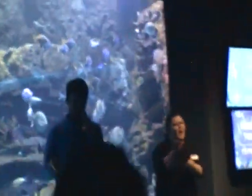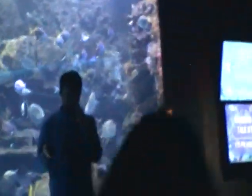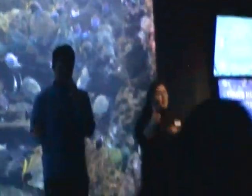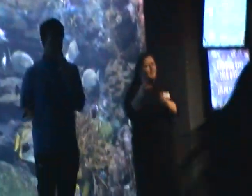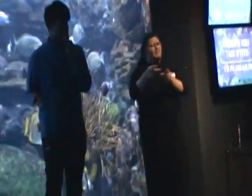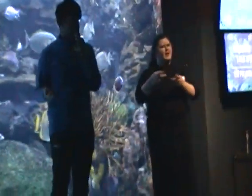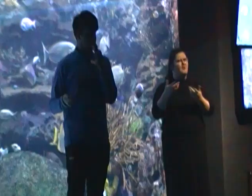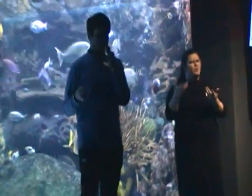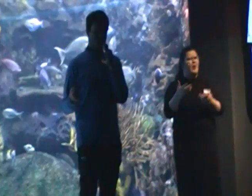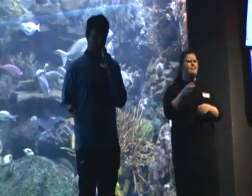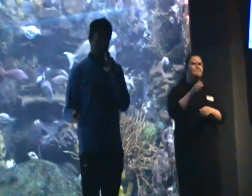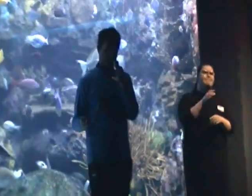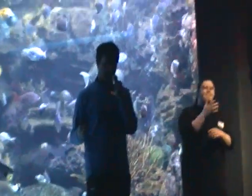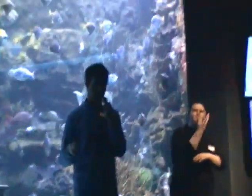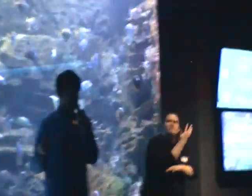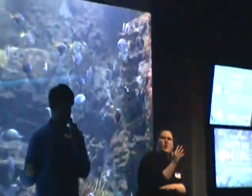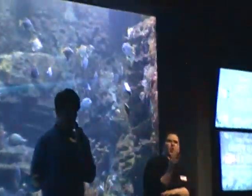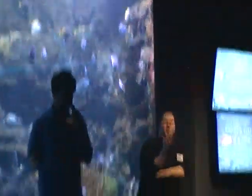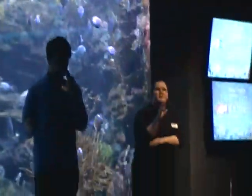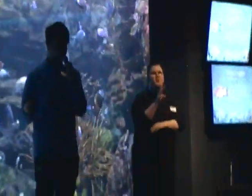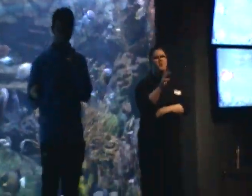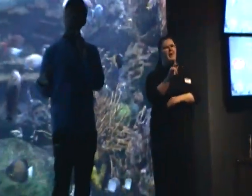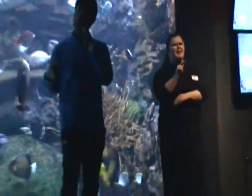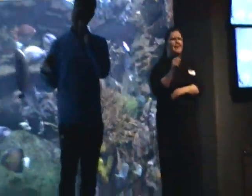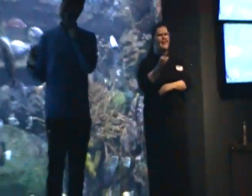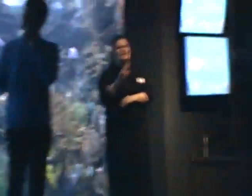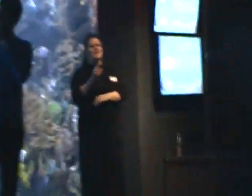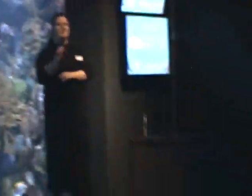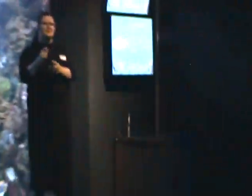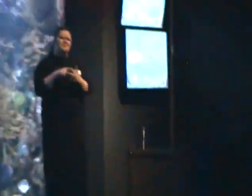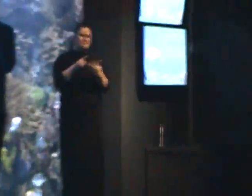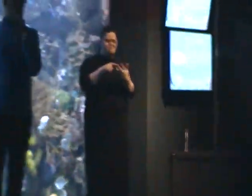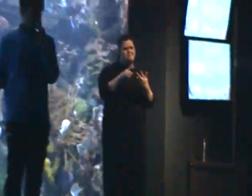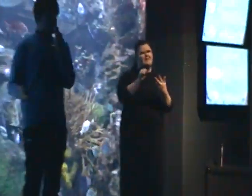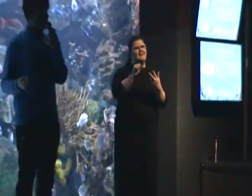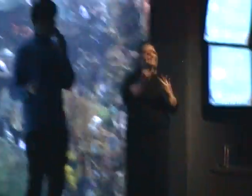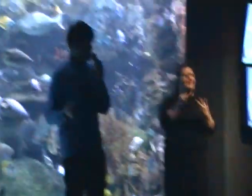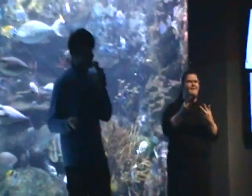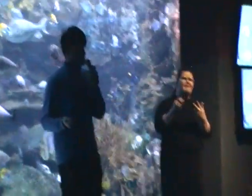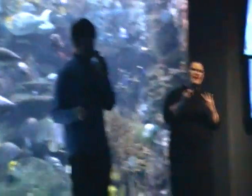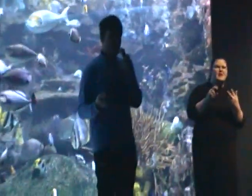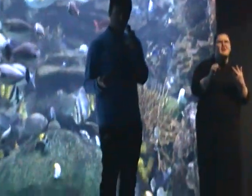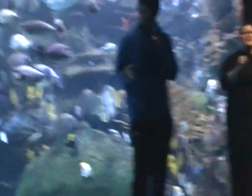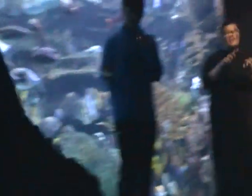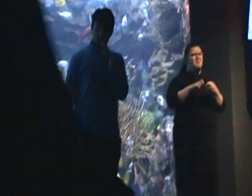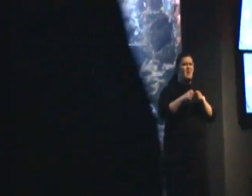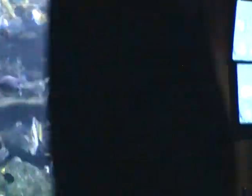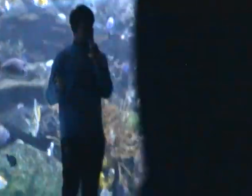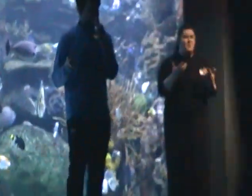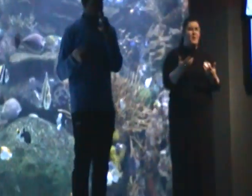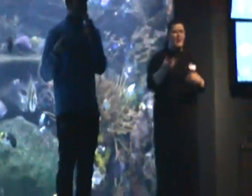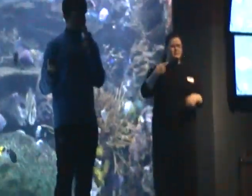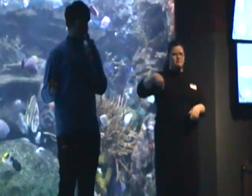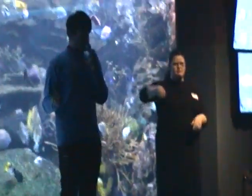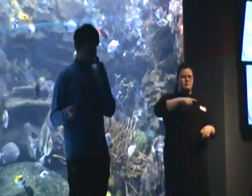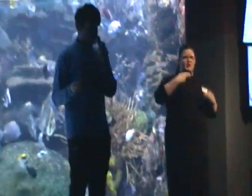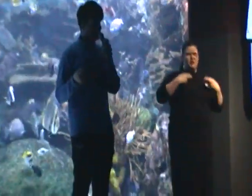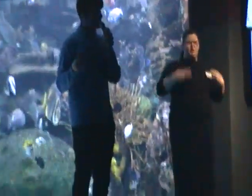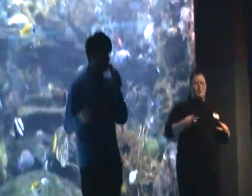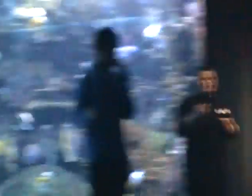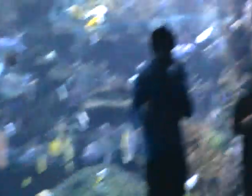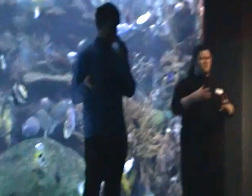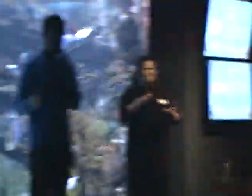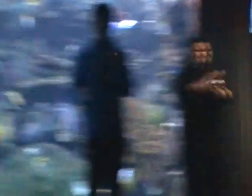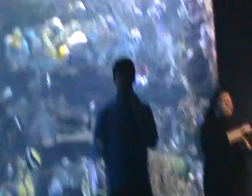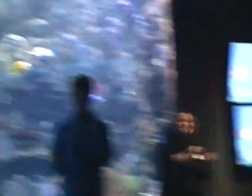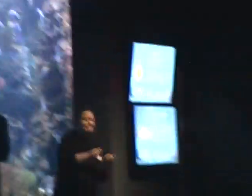like forests, rainforests, wetlands, savannas. The problem is humans are destroying forests, rainforests, wetlands,